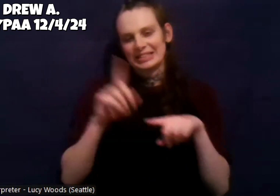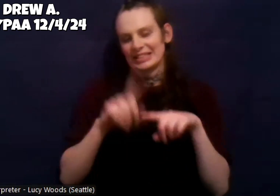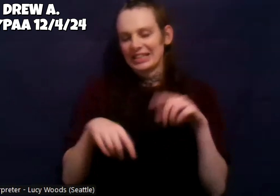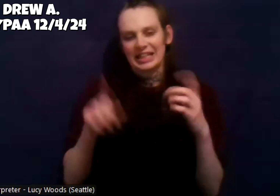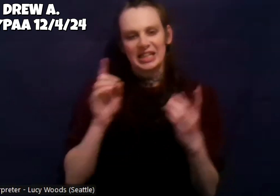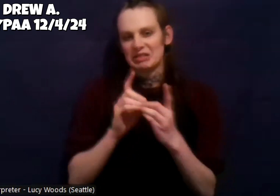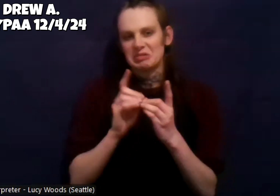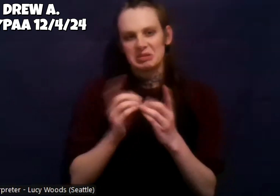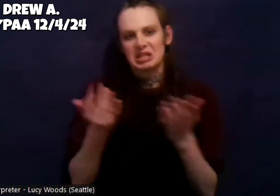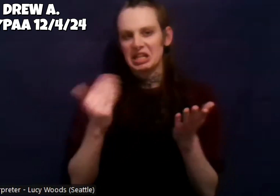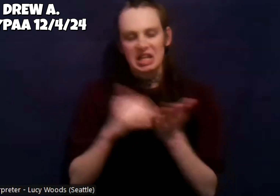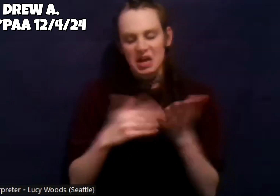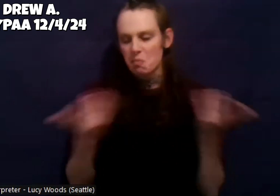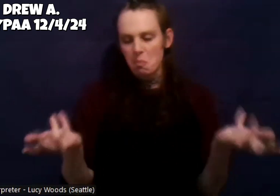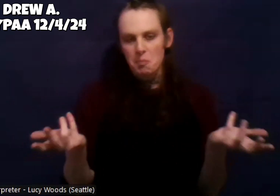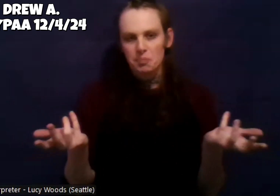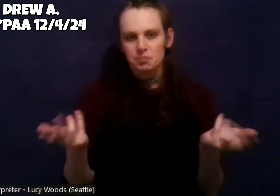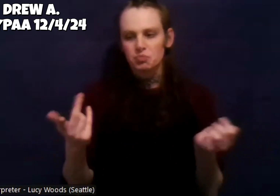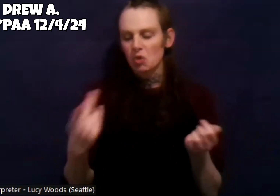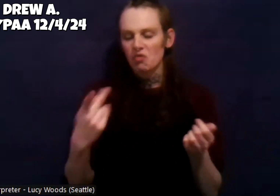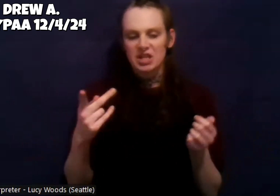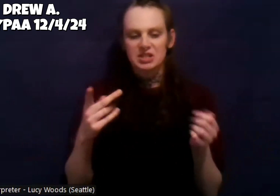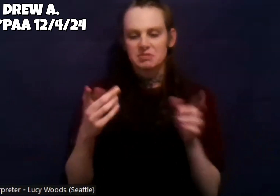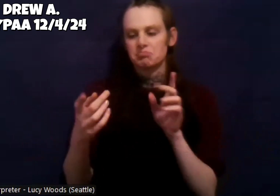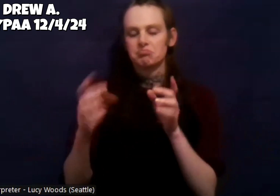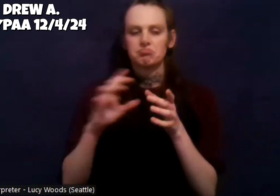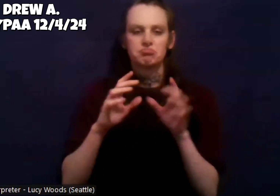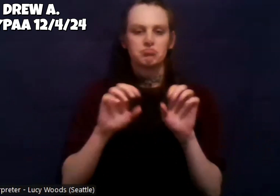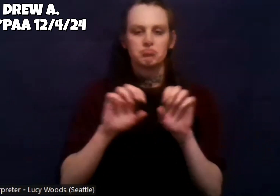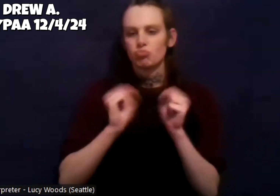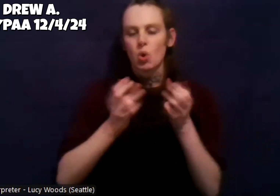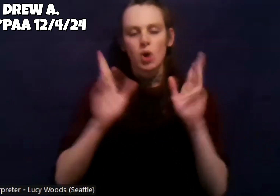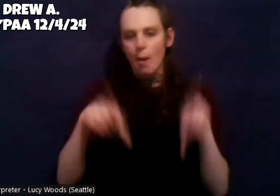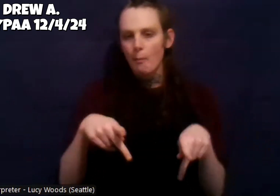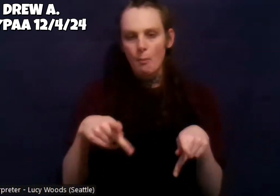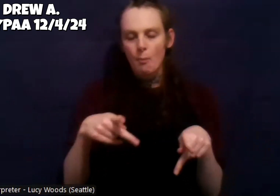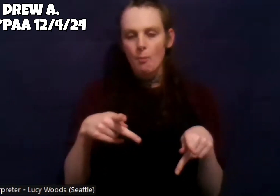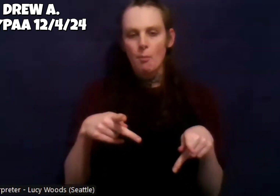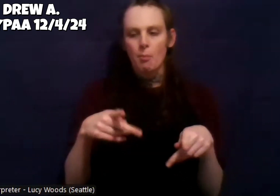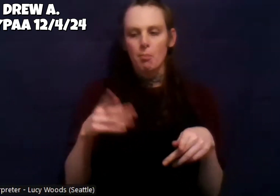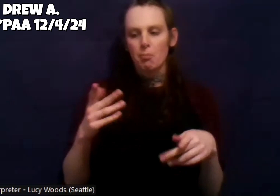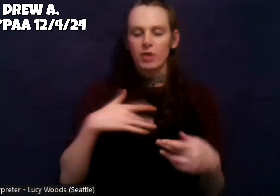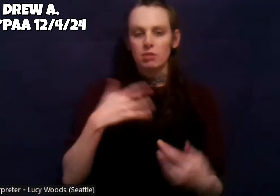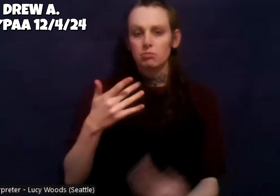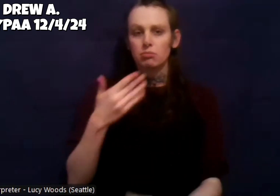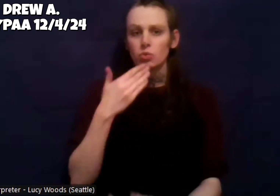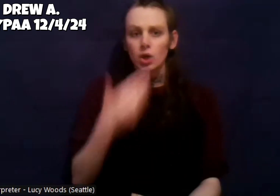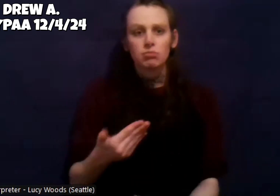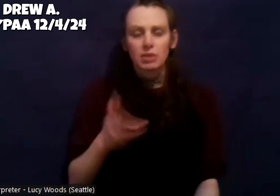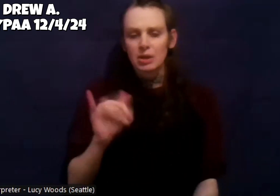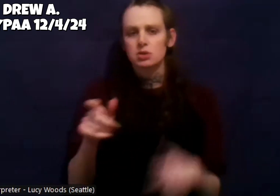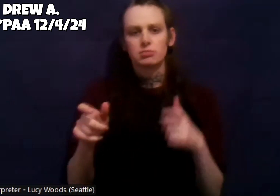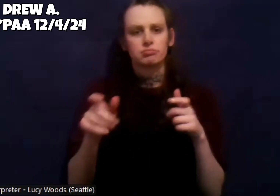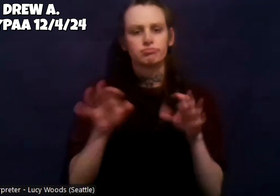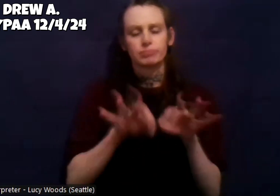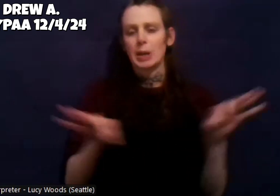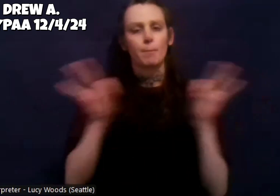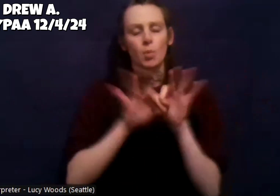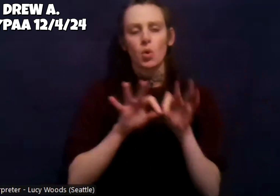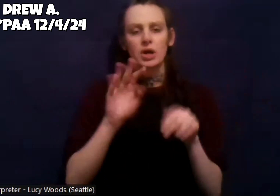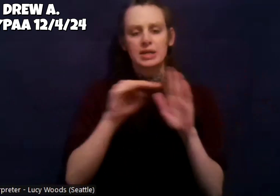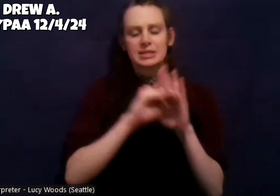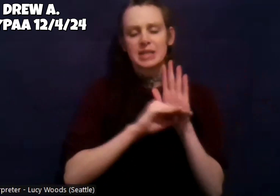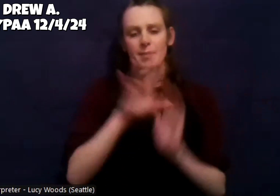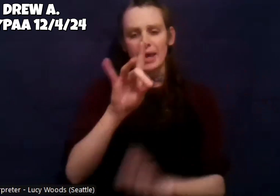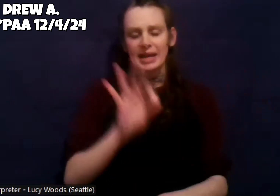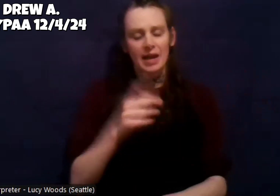left on very good mutual terms and that was a really big eighth and ninth step for me. I'm really glad that I got that